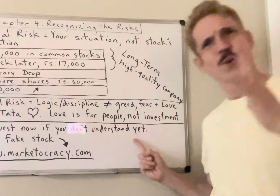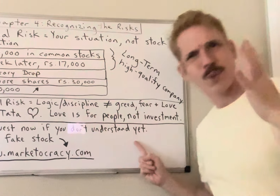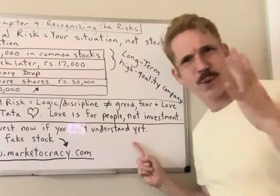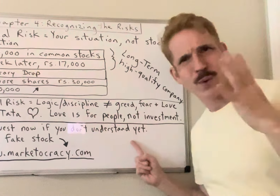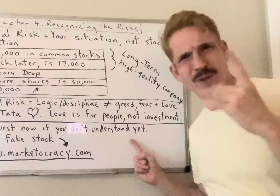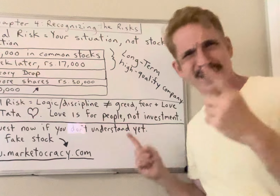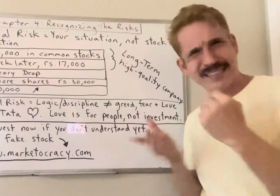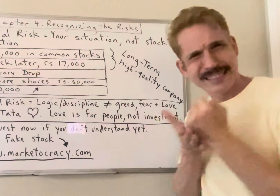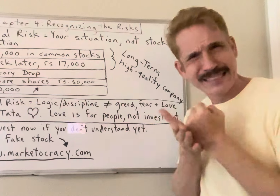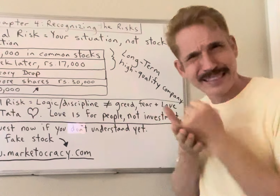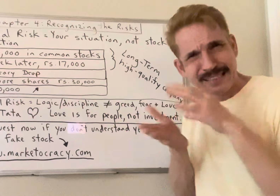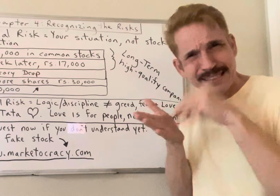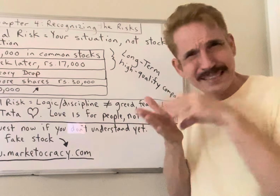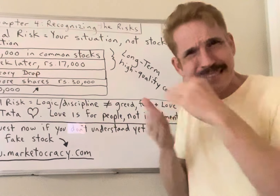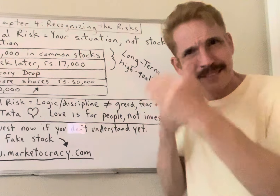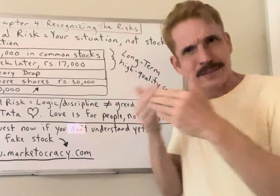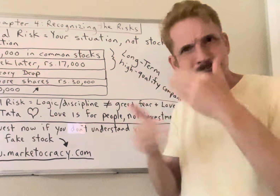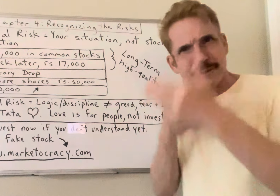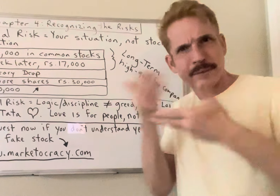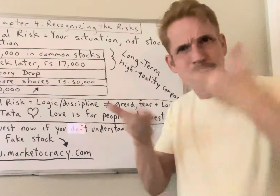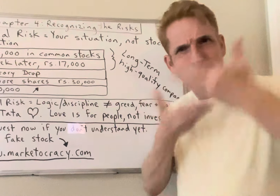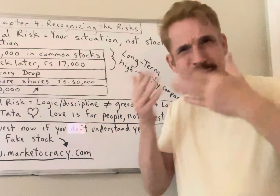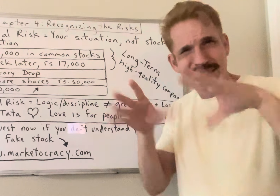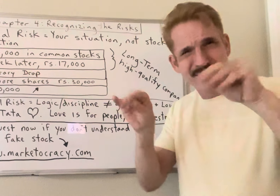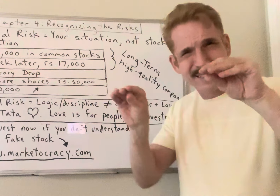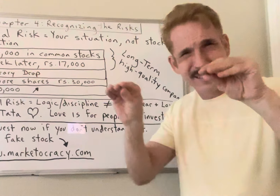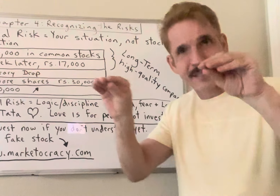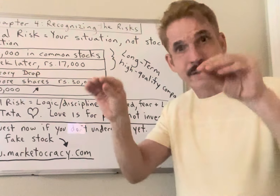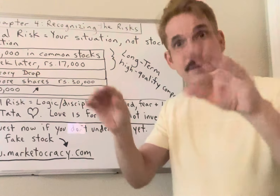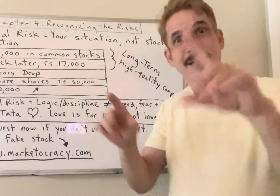And she said, her daughter-in-law said no.